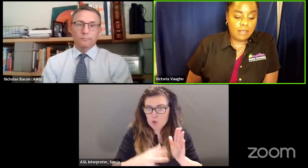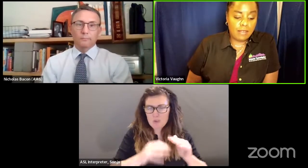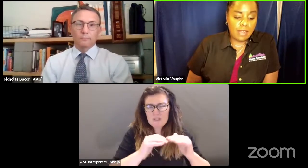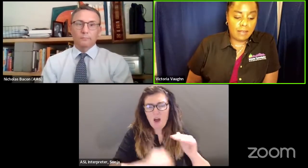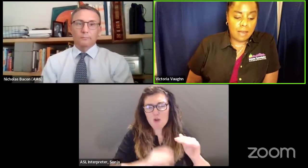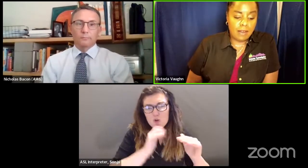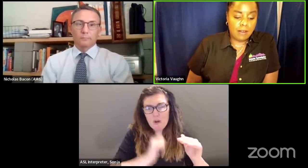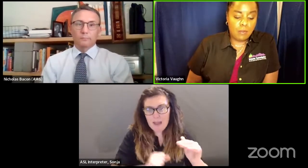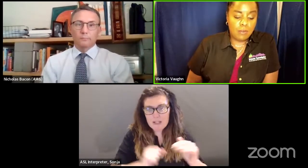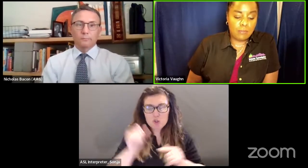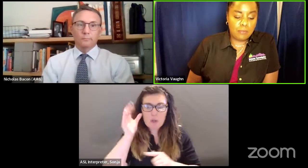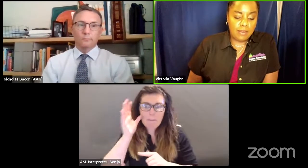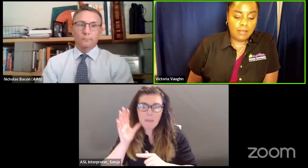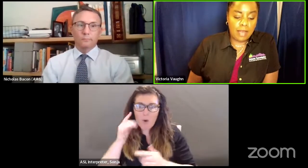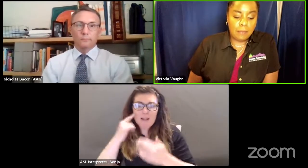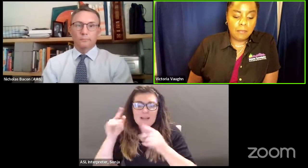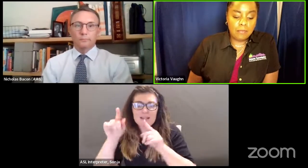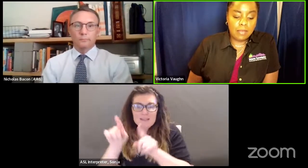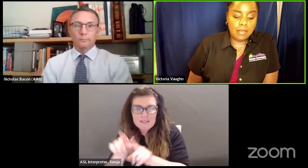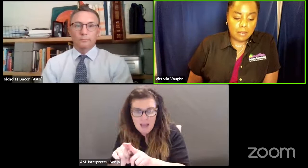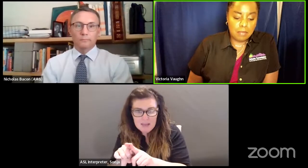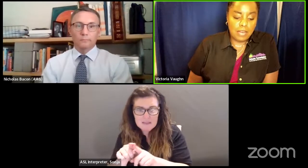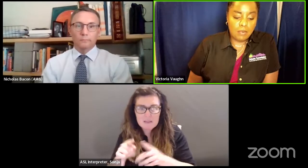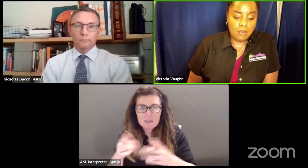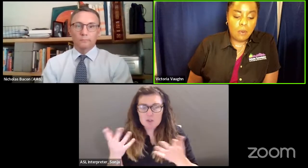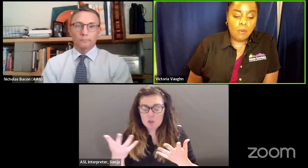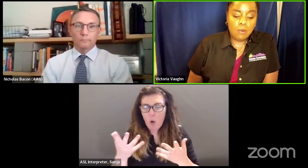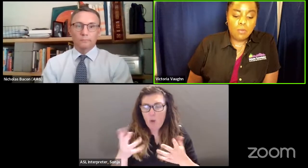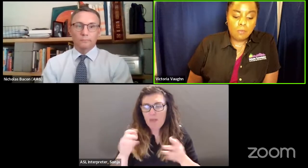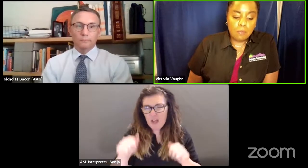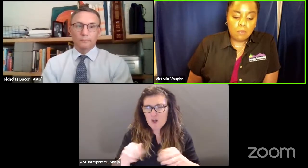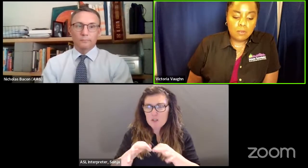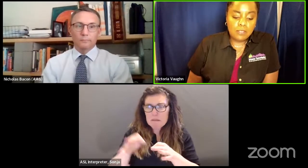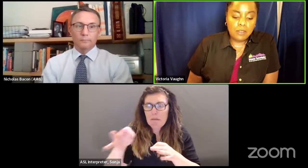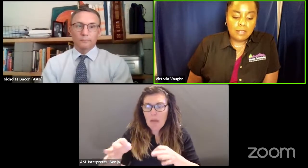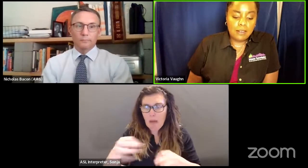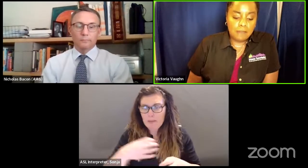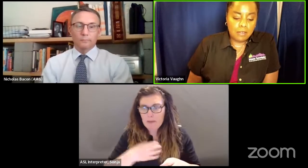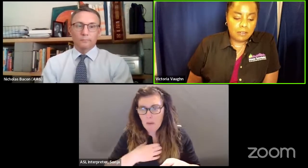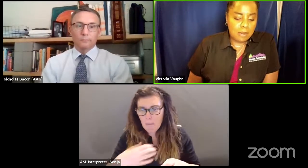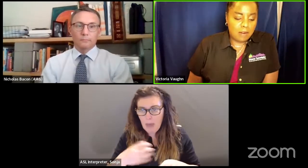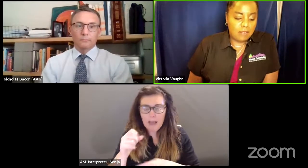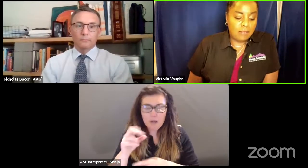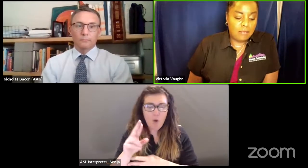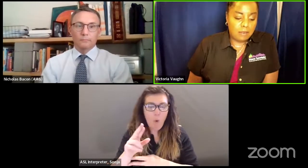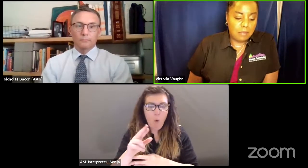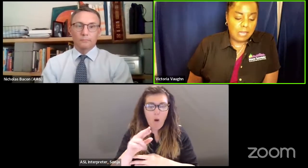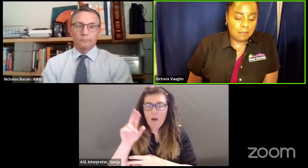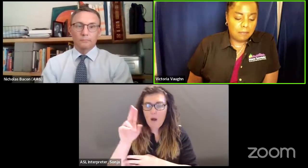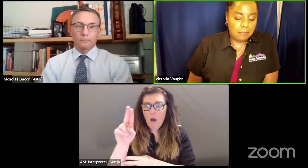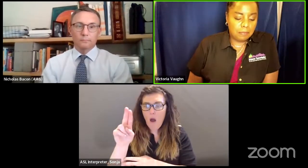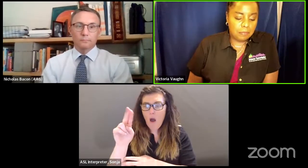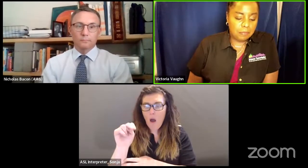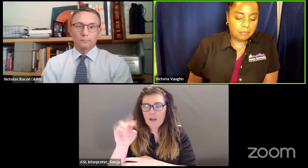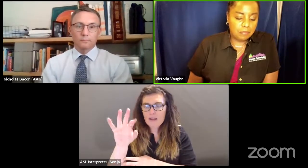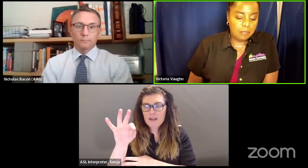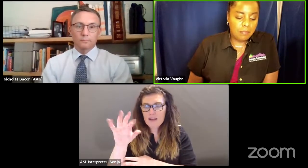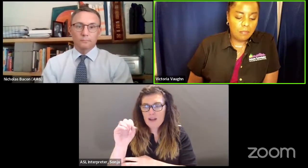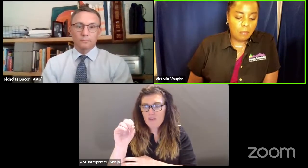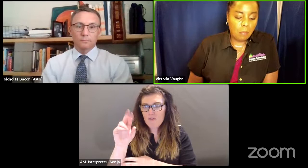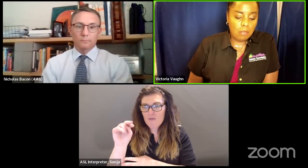to investigate the matter, which may delay the complaint or result in unfounded merits of this complaint.